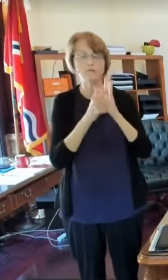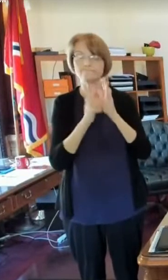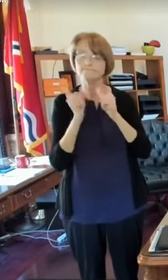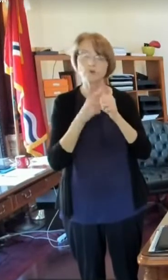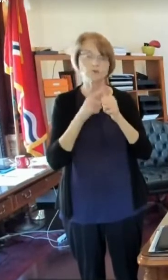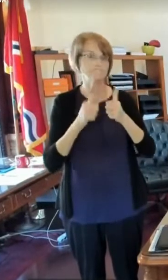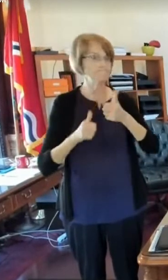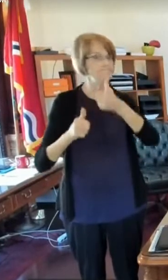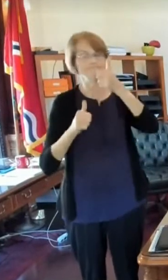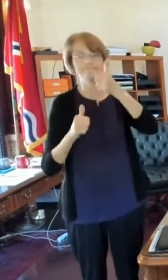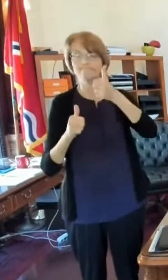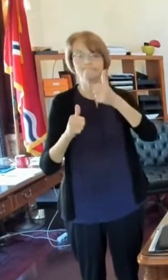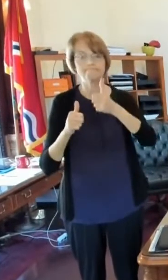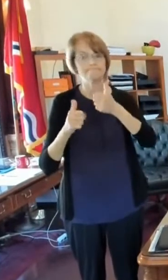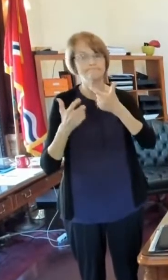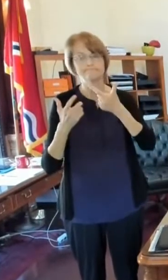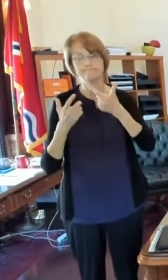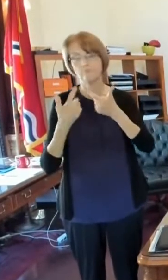no, we can't